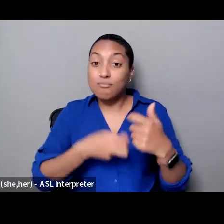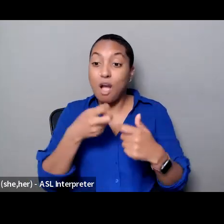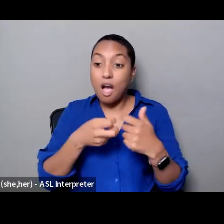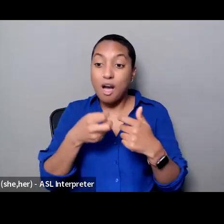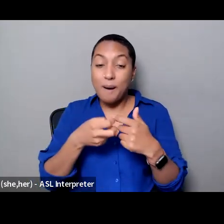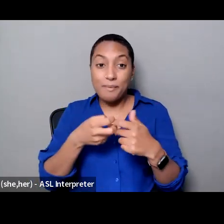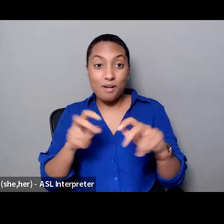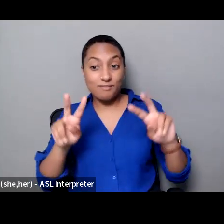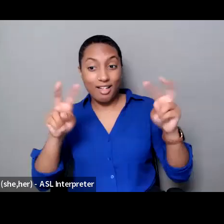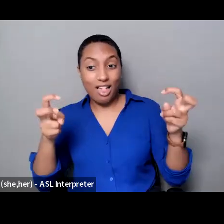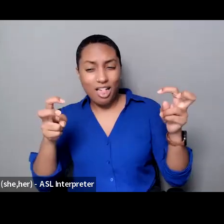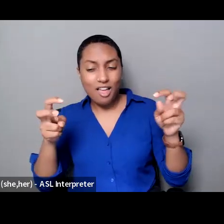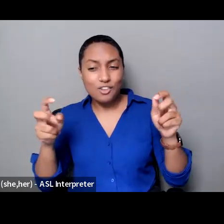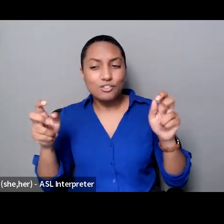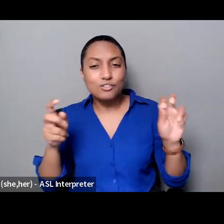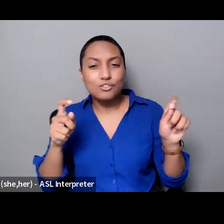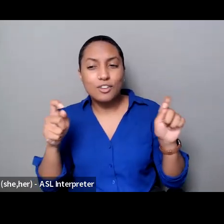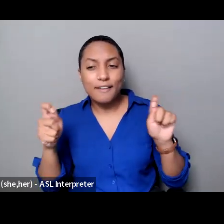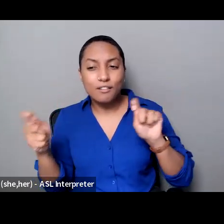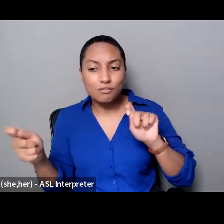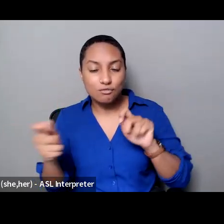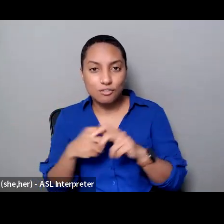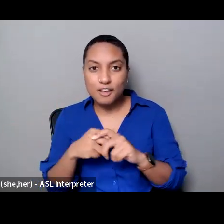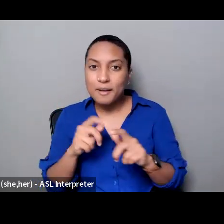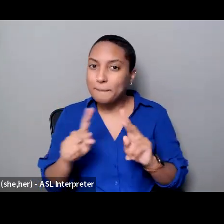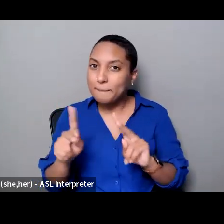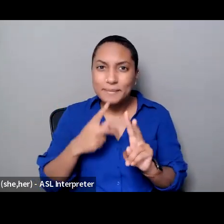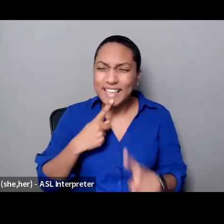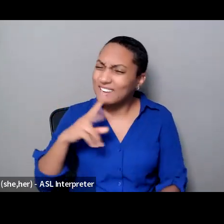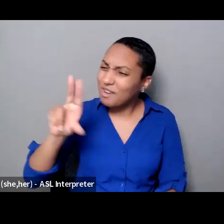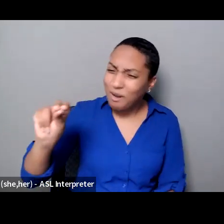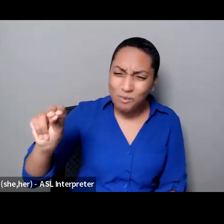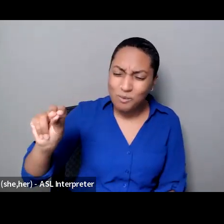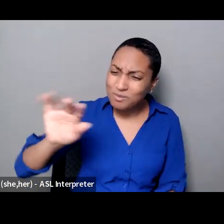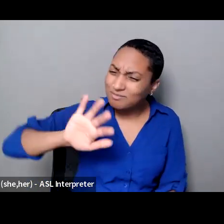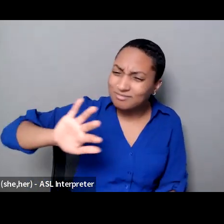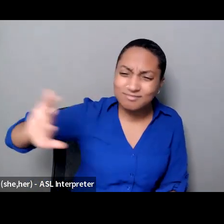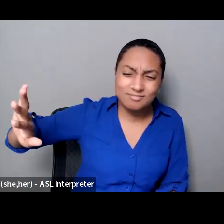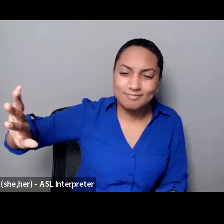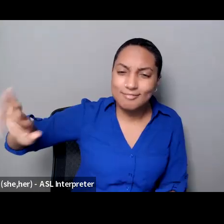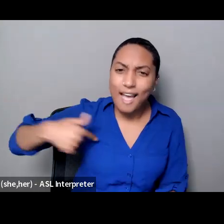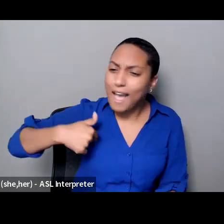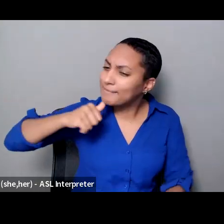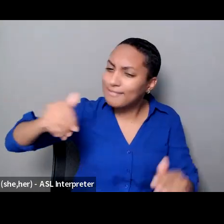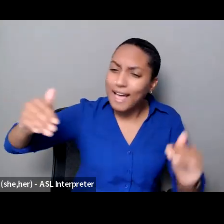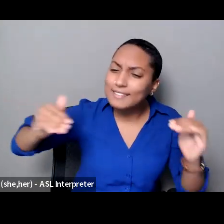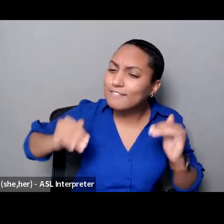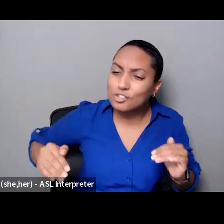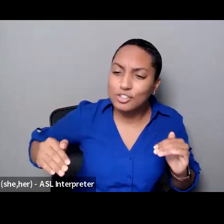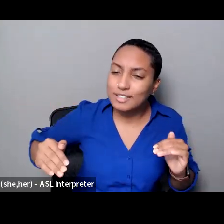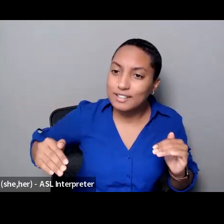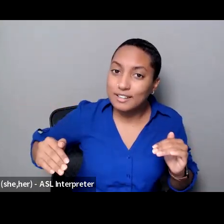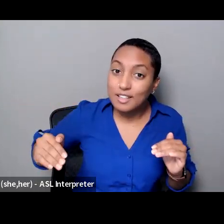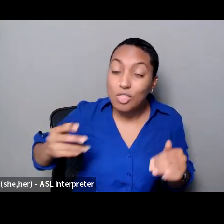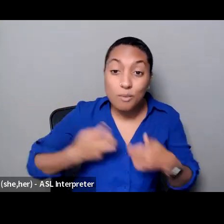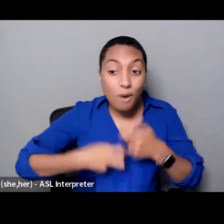disabilities started saying, I am not deficient. The problem is deficiencies in the